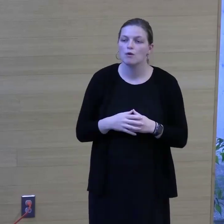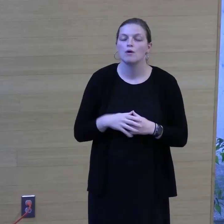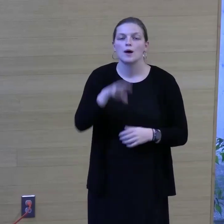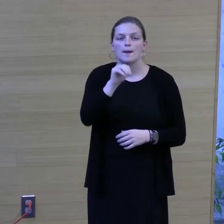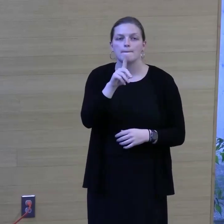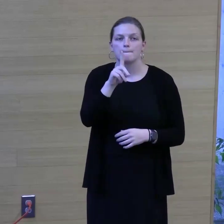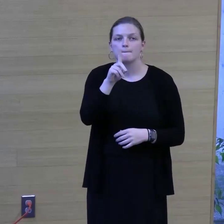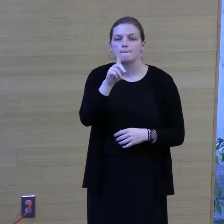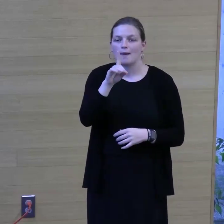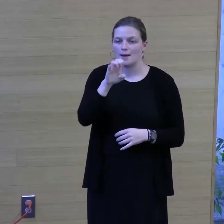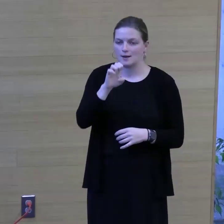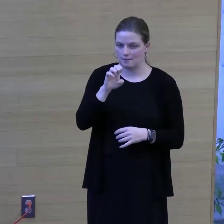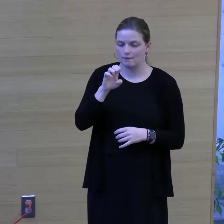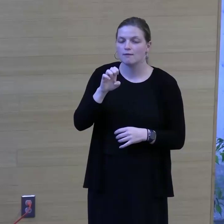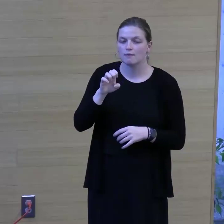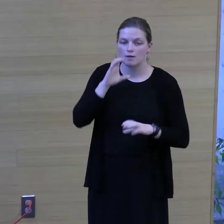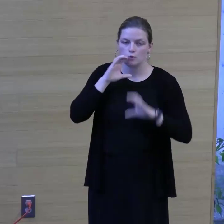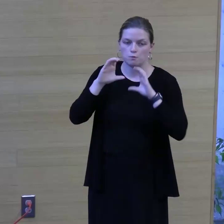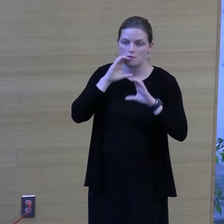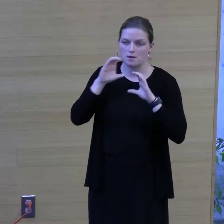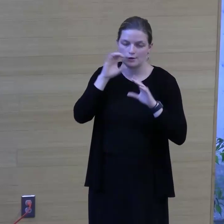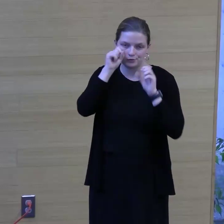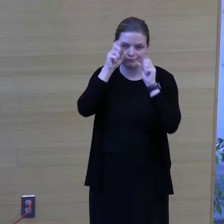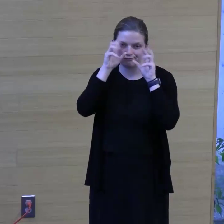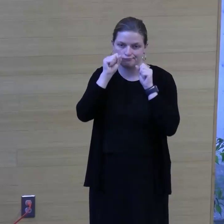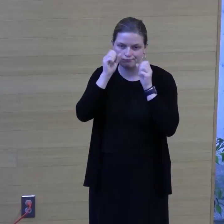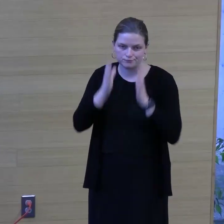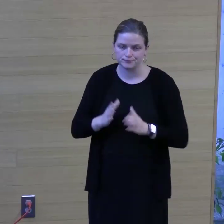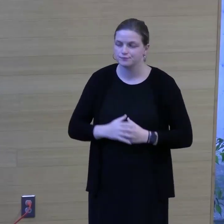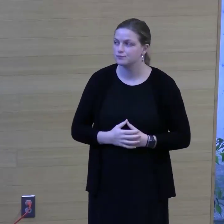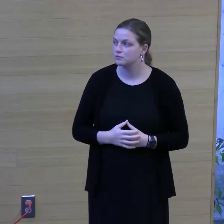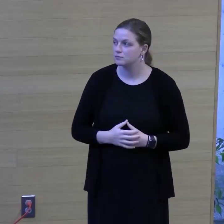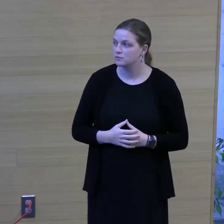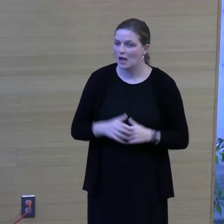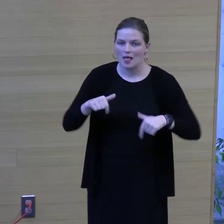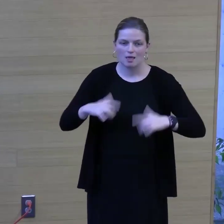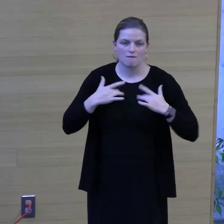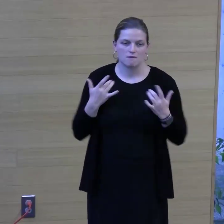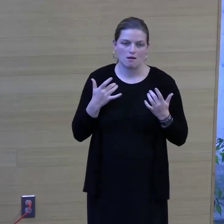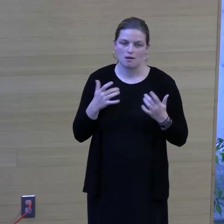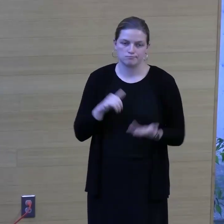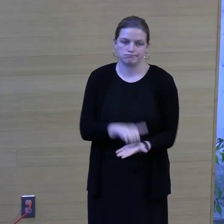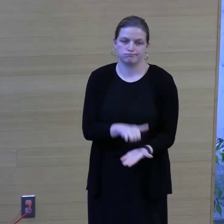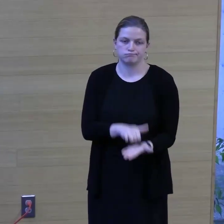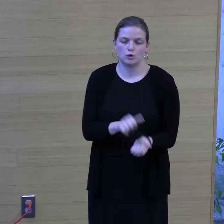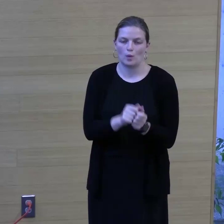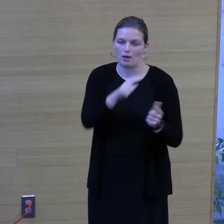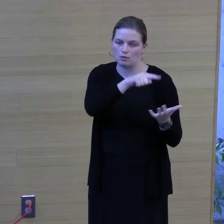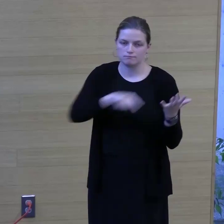Maddie Crowley, our communications extraordinaire. And this event would not be possible without